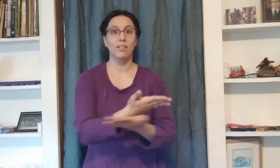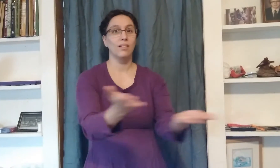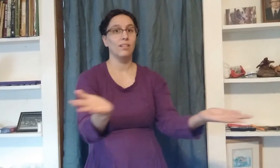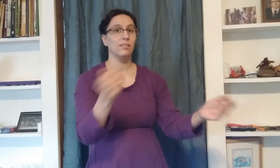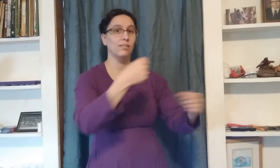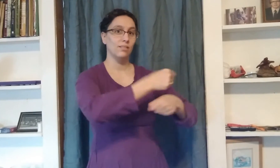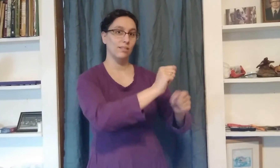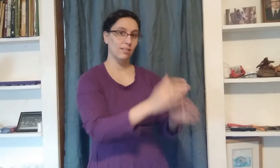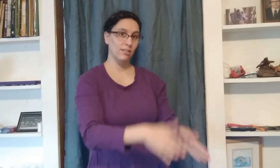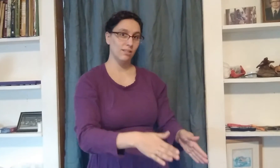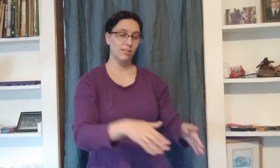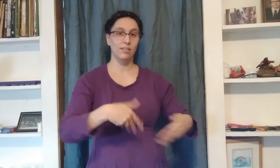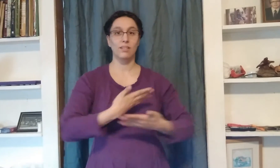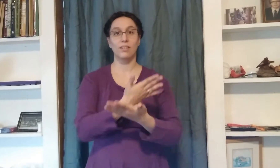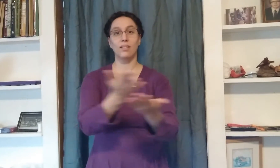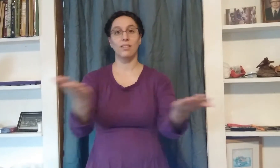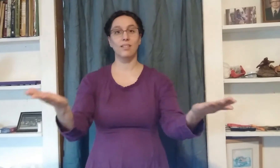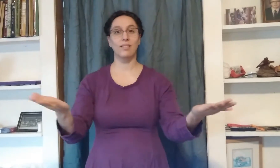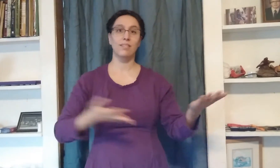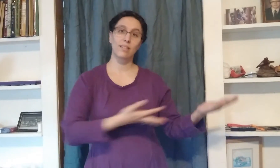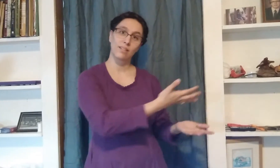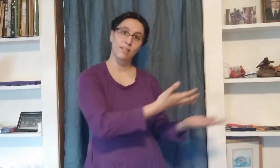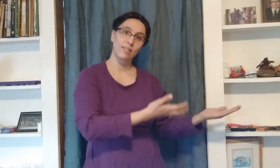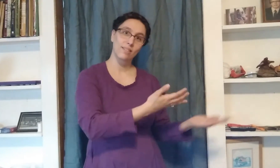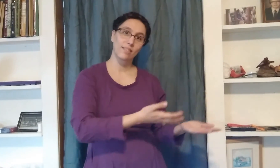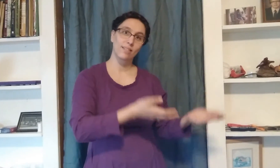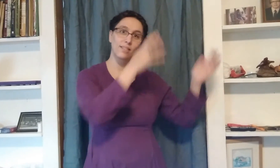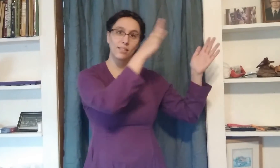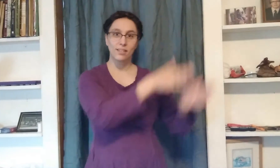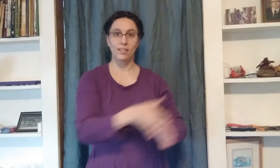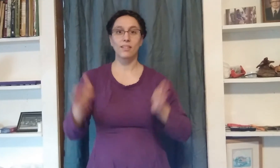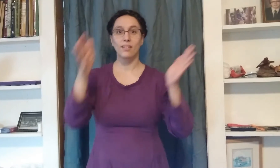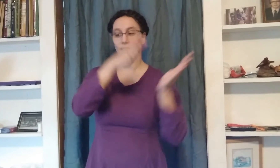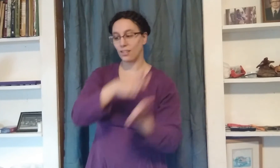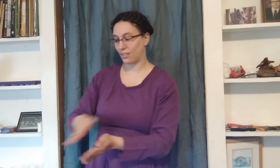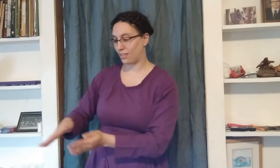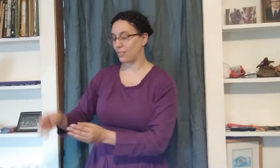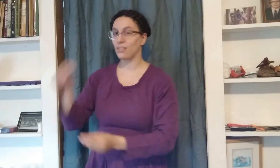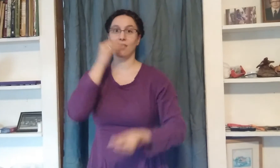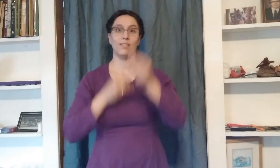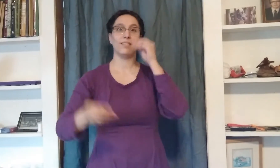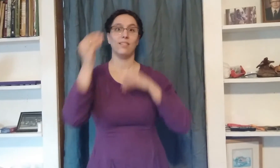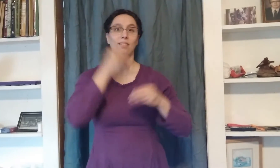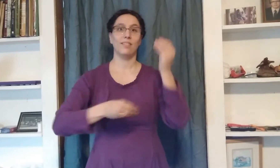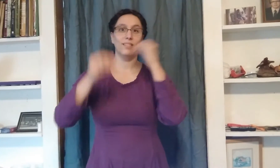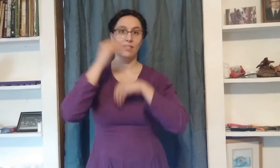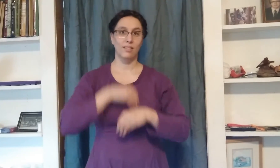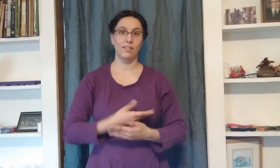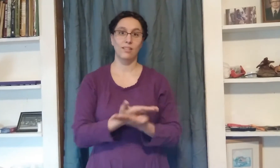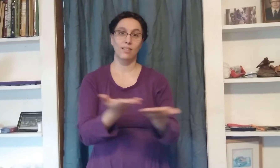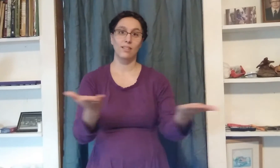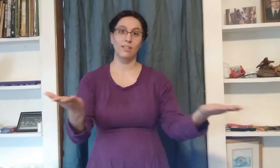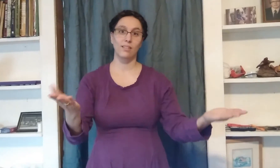the makers. We are in service, preparing the feast. We are